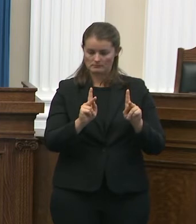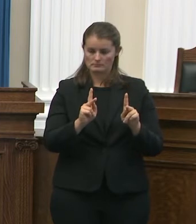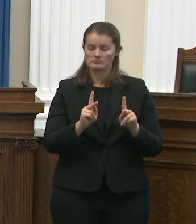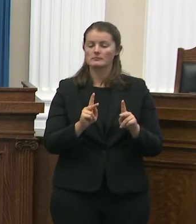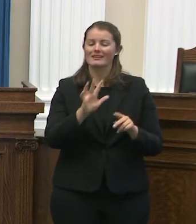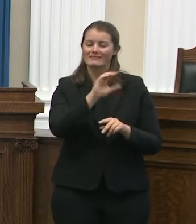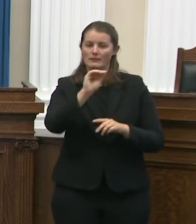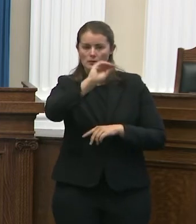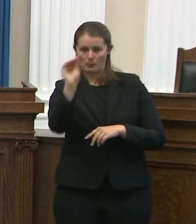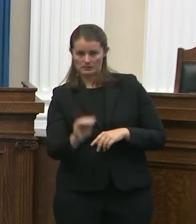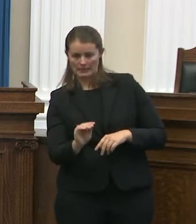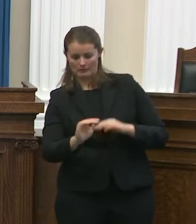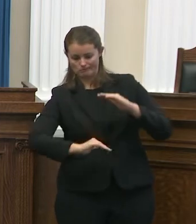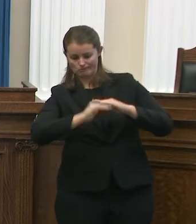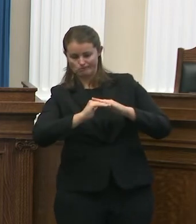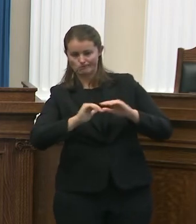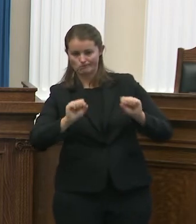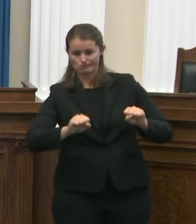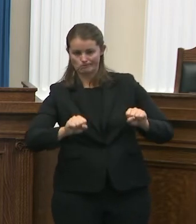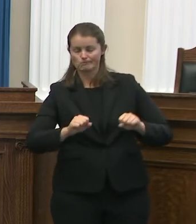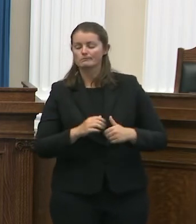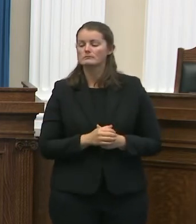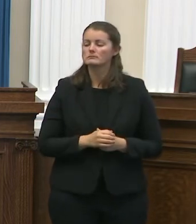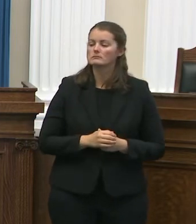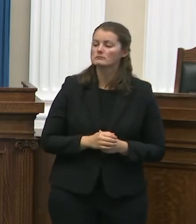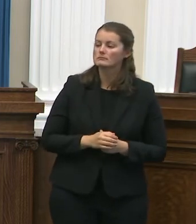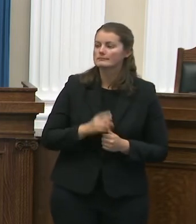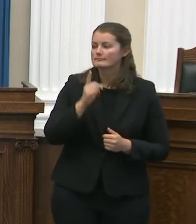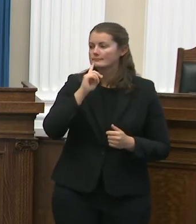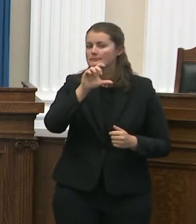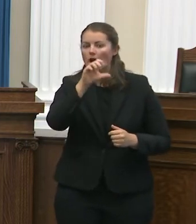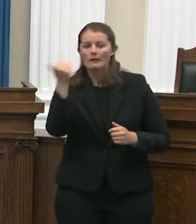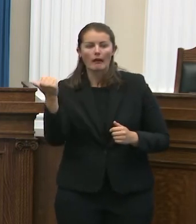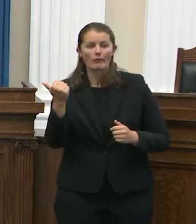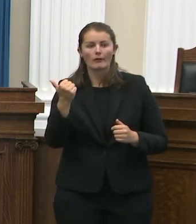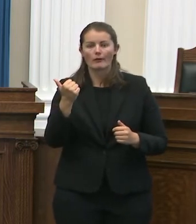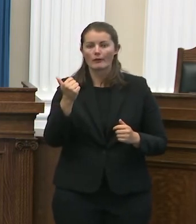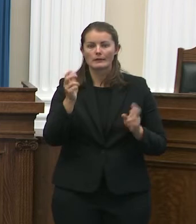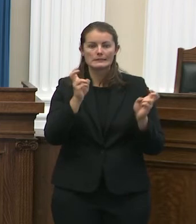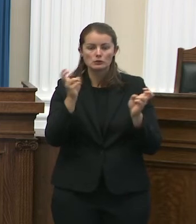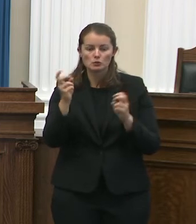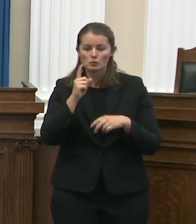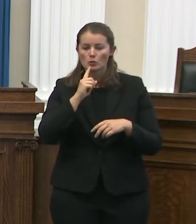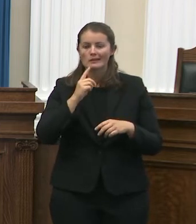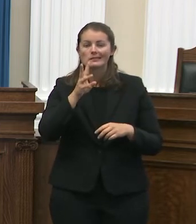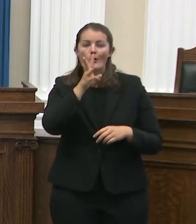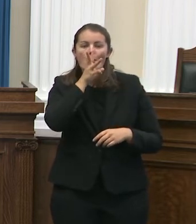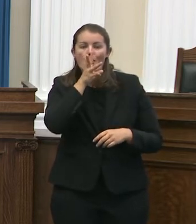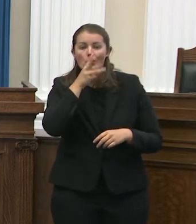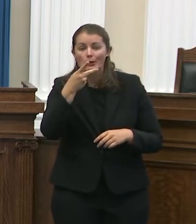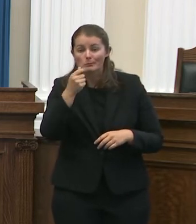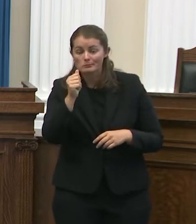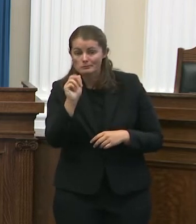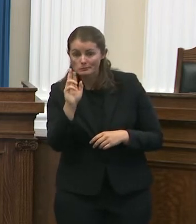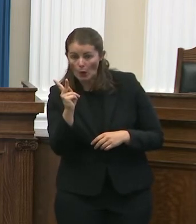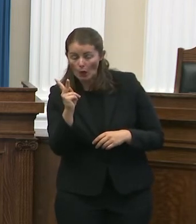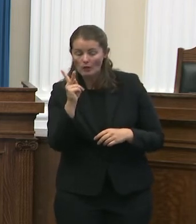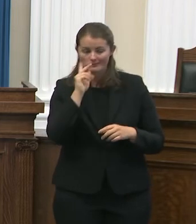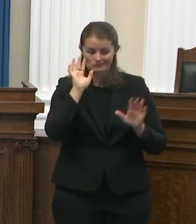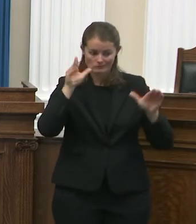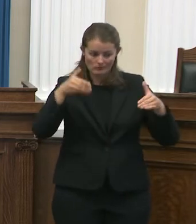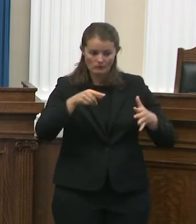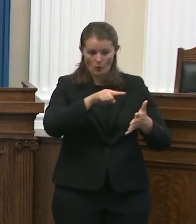focusing closely on those, and water parks has come into this, be focusing closely on those facilities and see